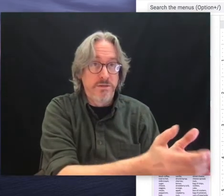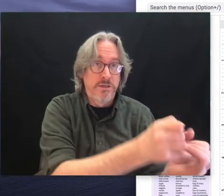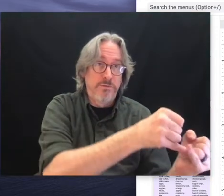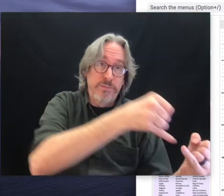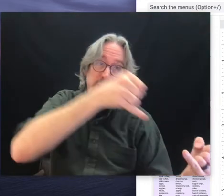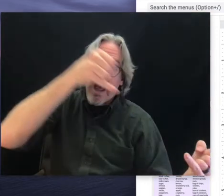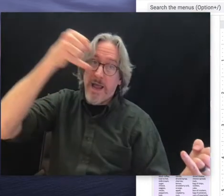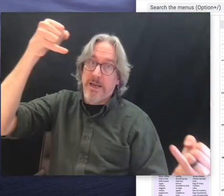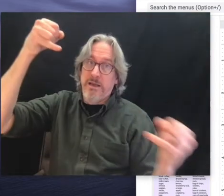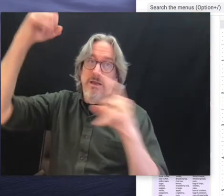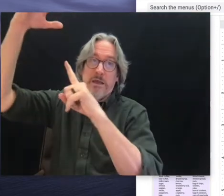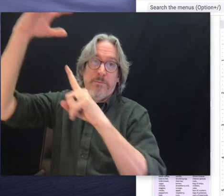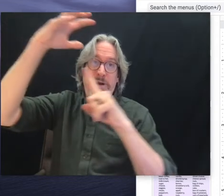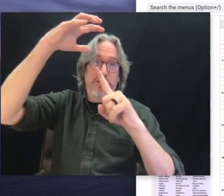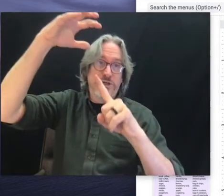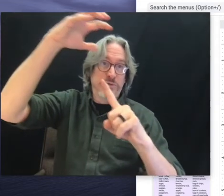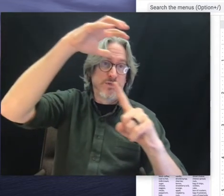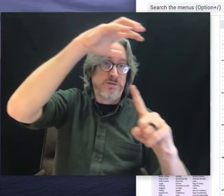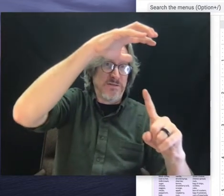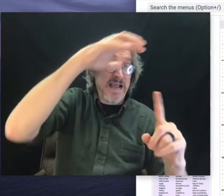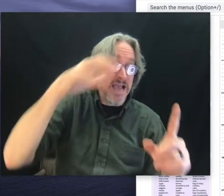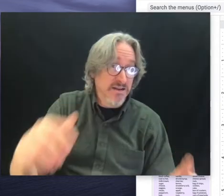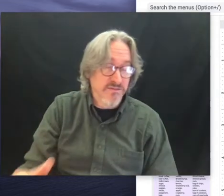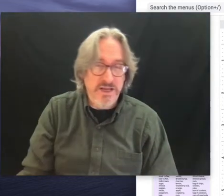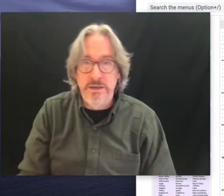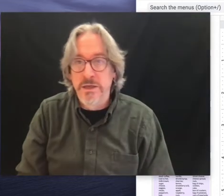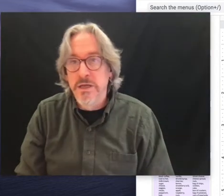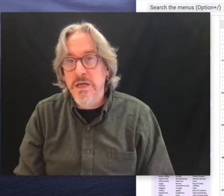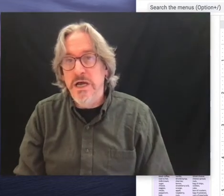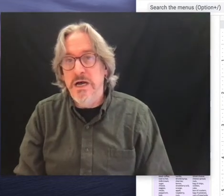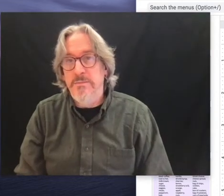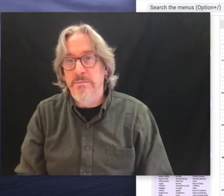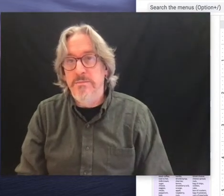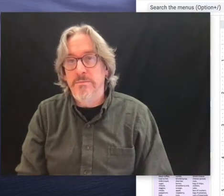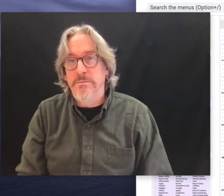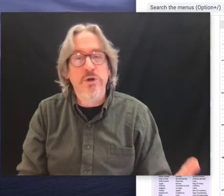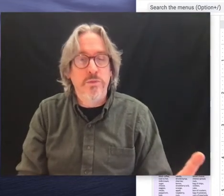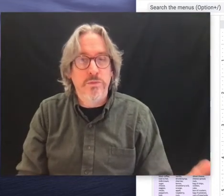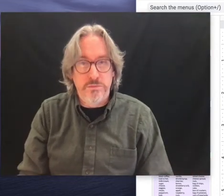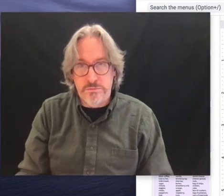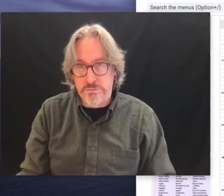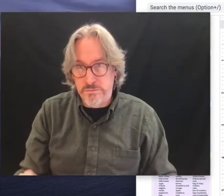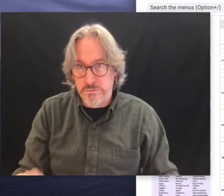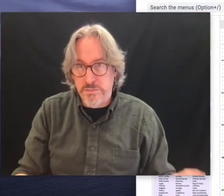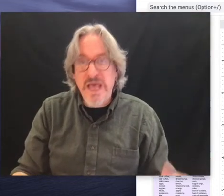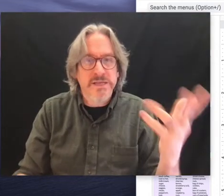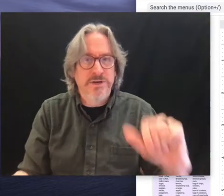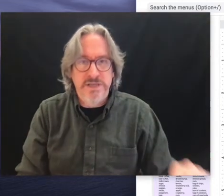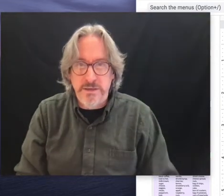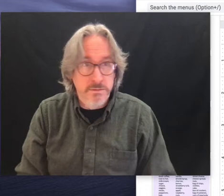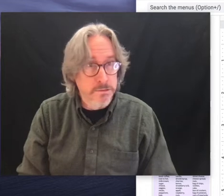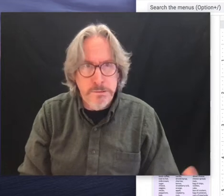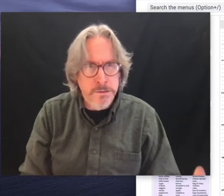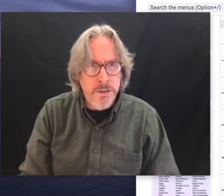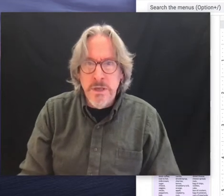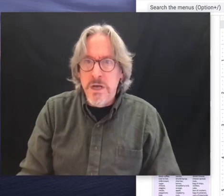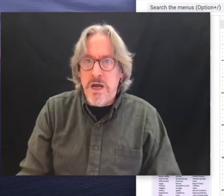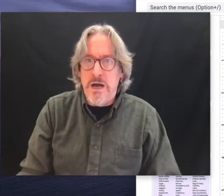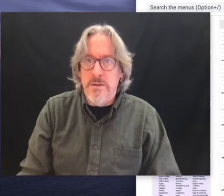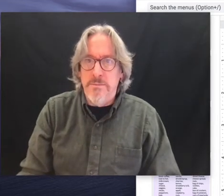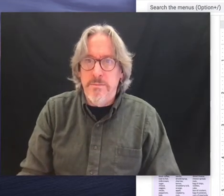boat, line, parachute, that kind of thing. Oh no, yeah, that's parasailing.